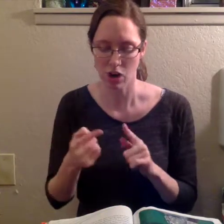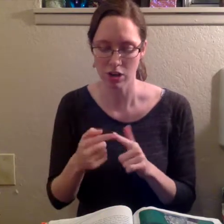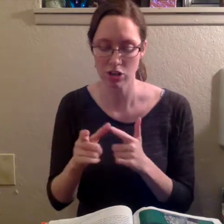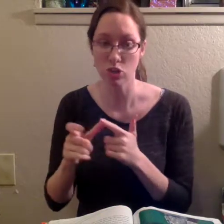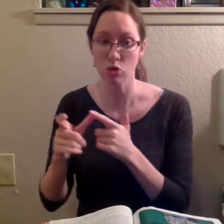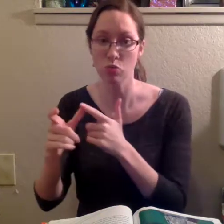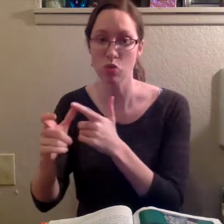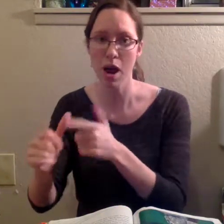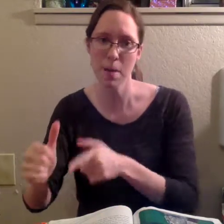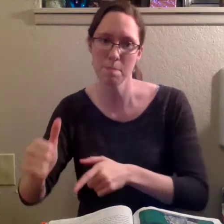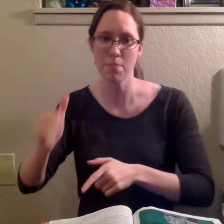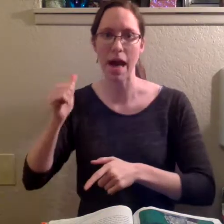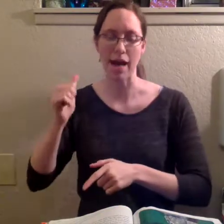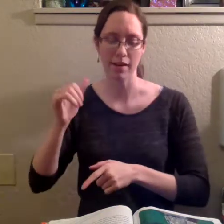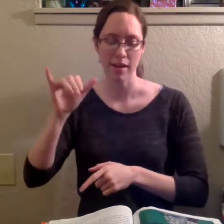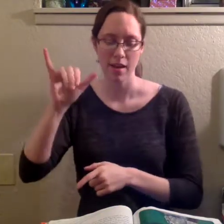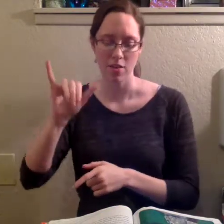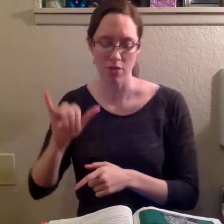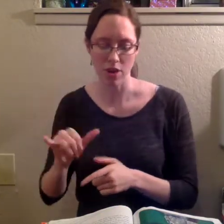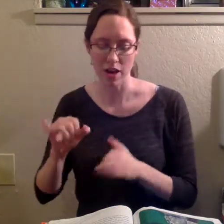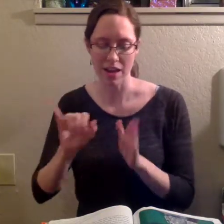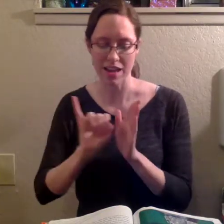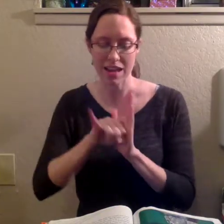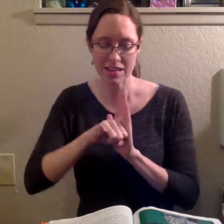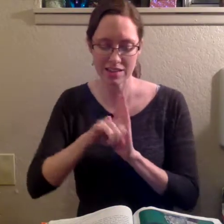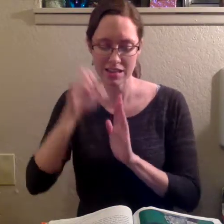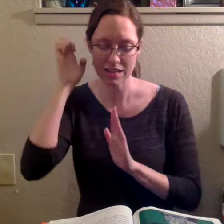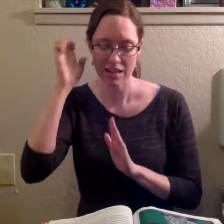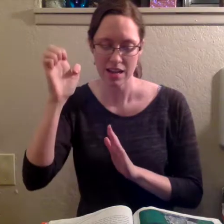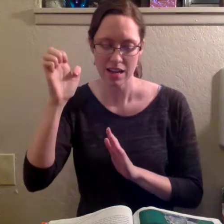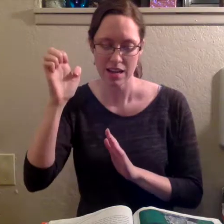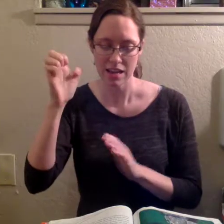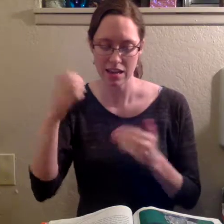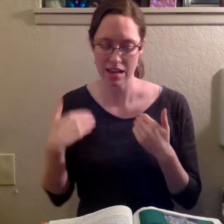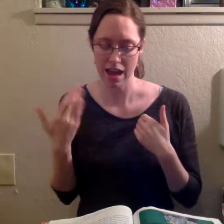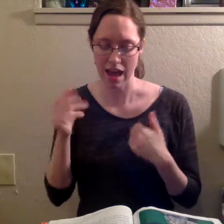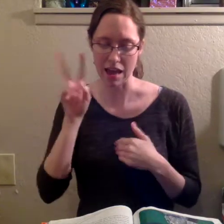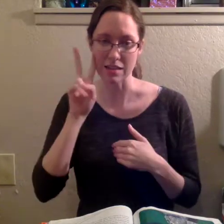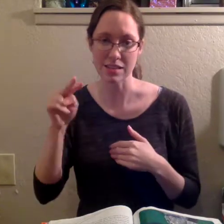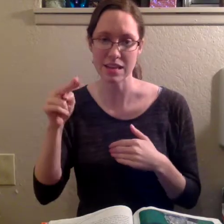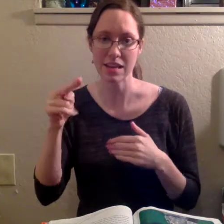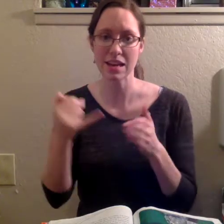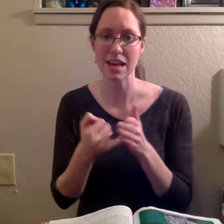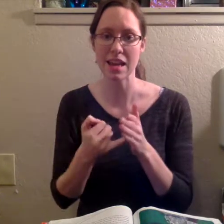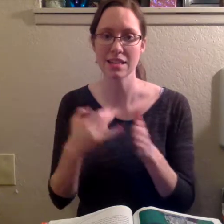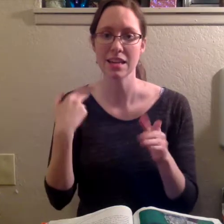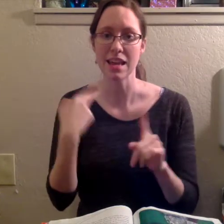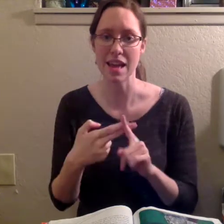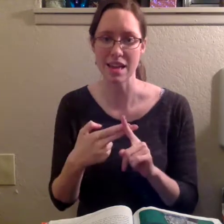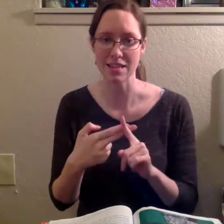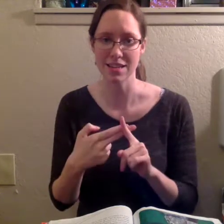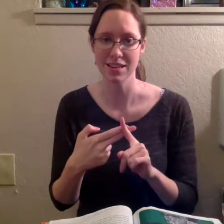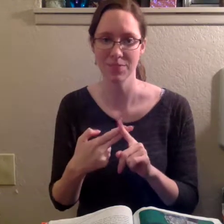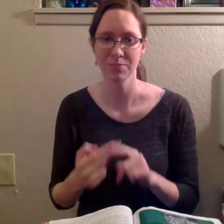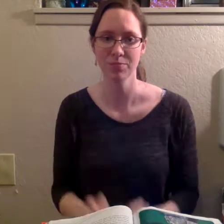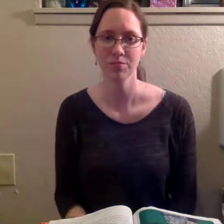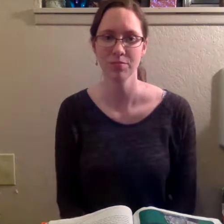started to run back the instant he had seen it hit.